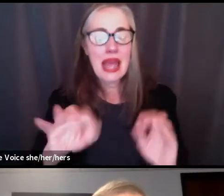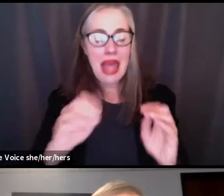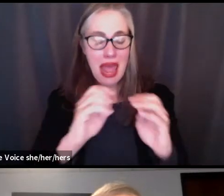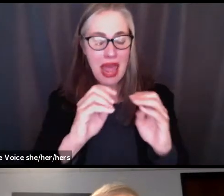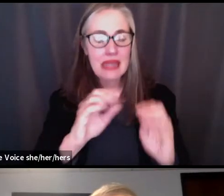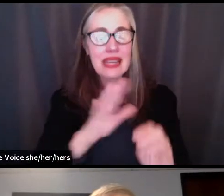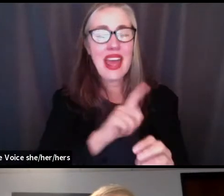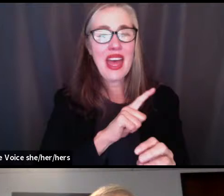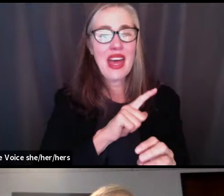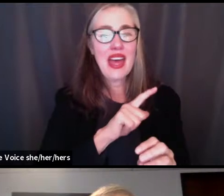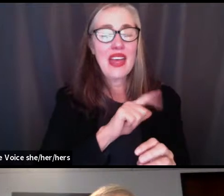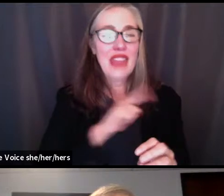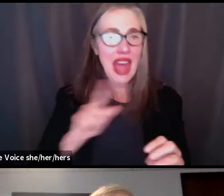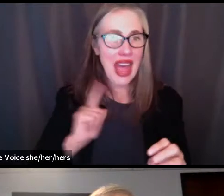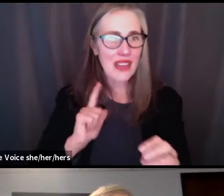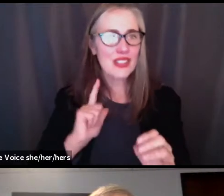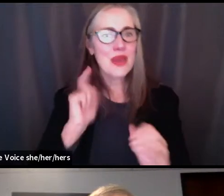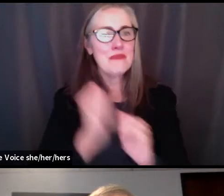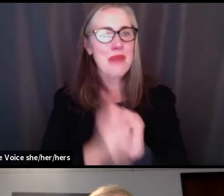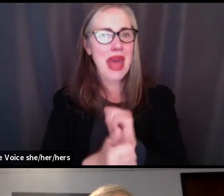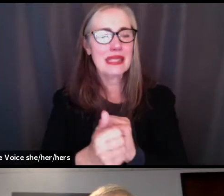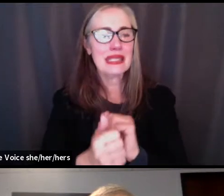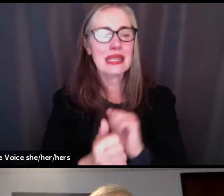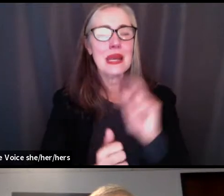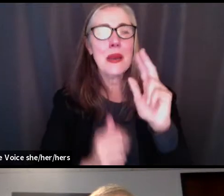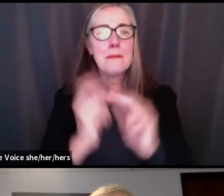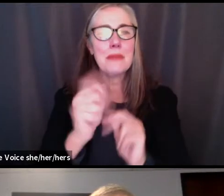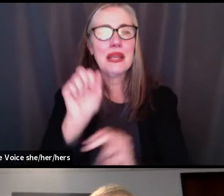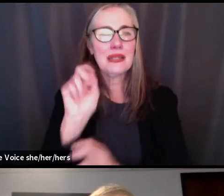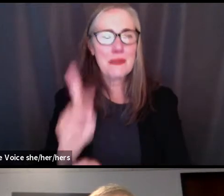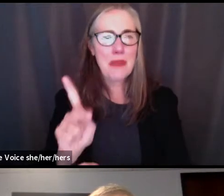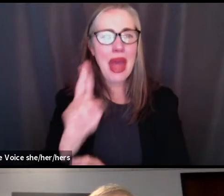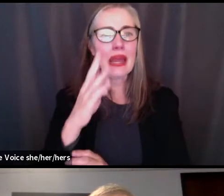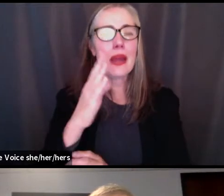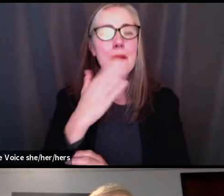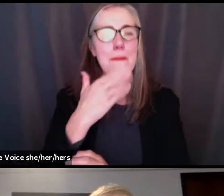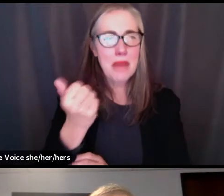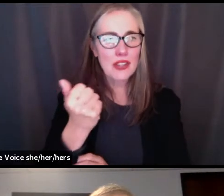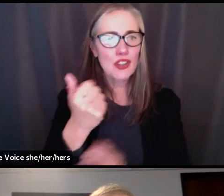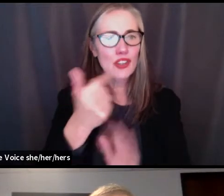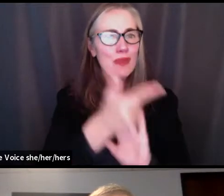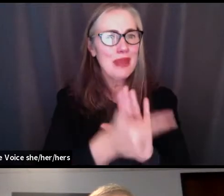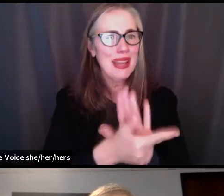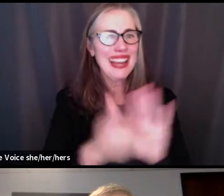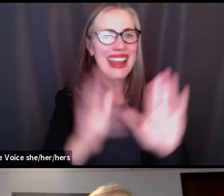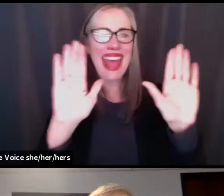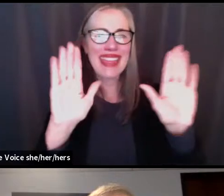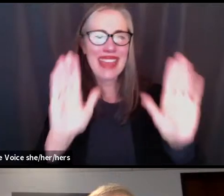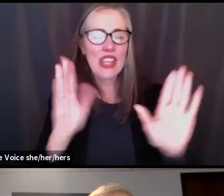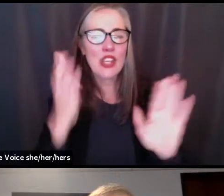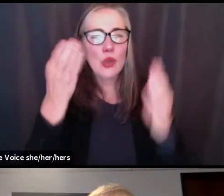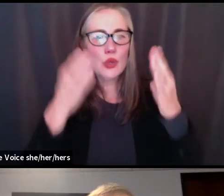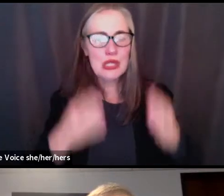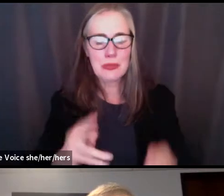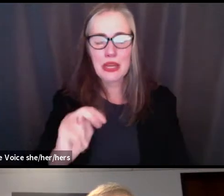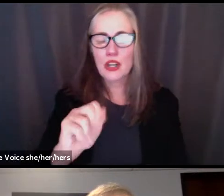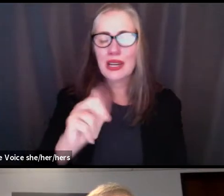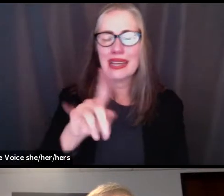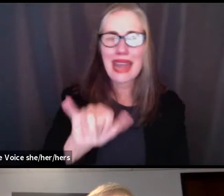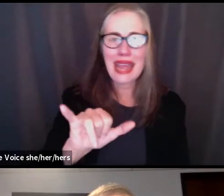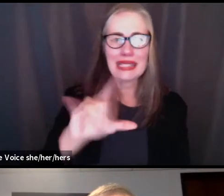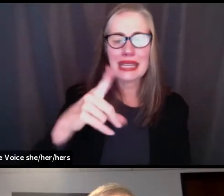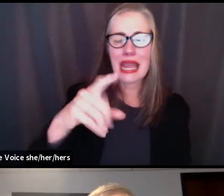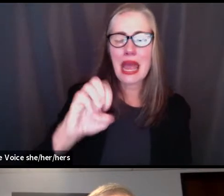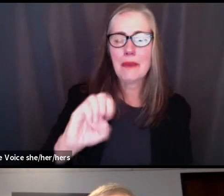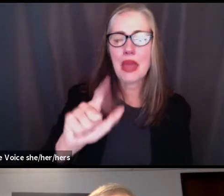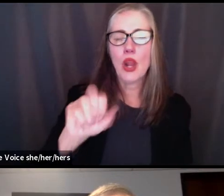Build Back Better bill, and a huge thank you to Speaker Nancy Pelosi for that, which expands